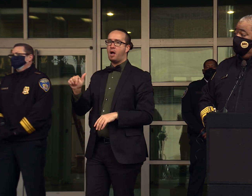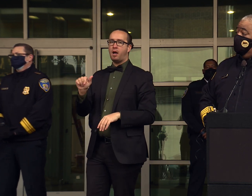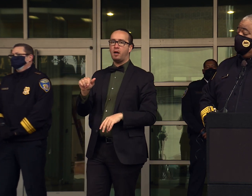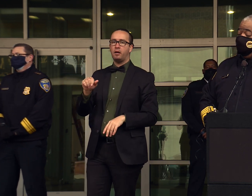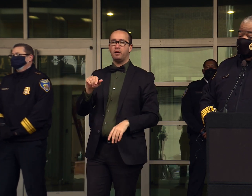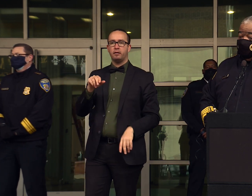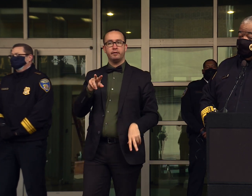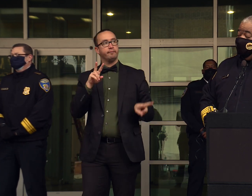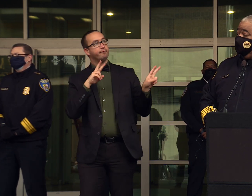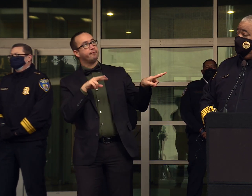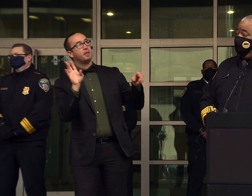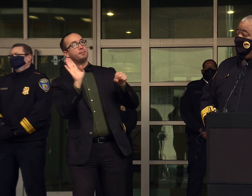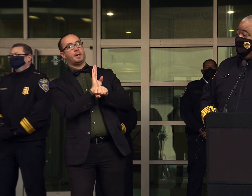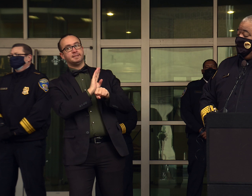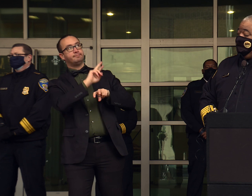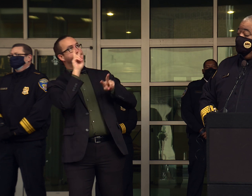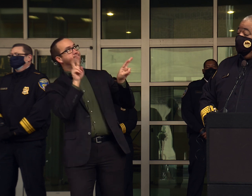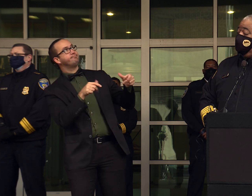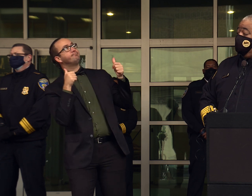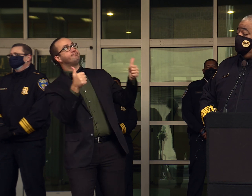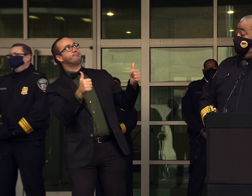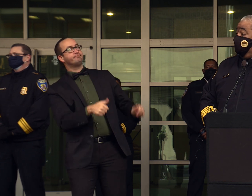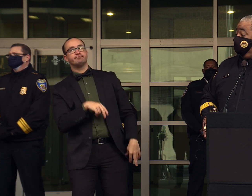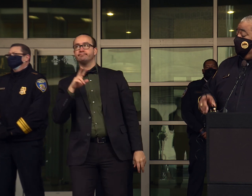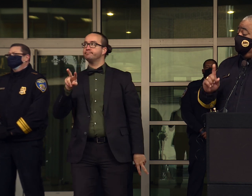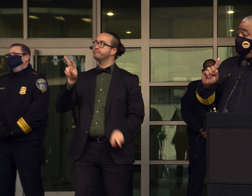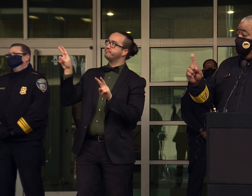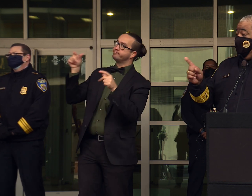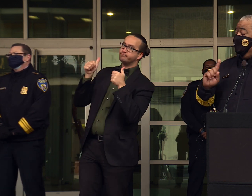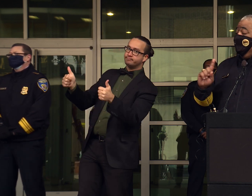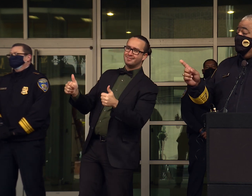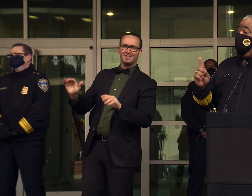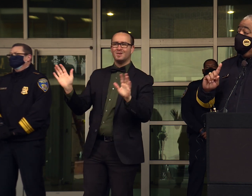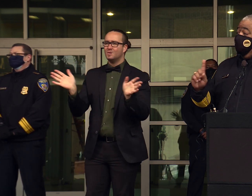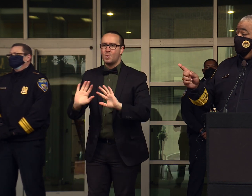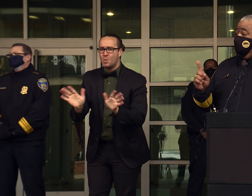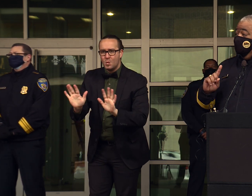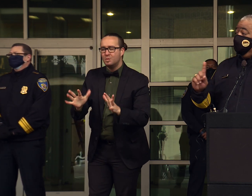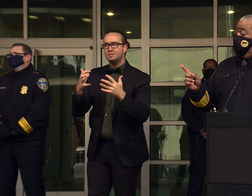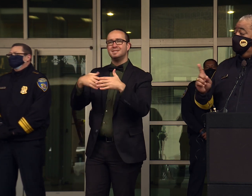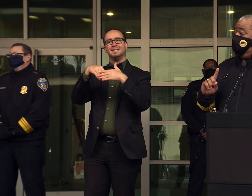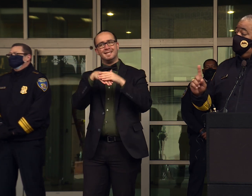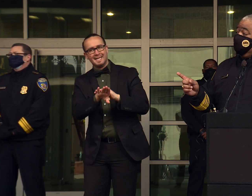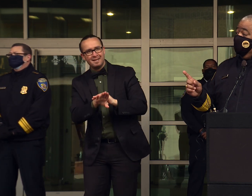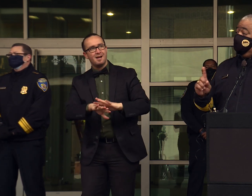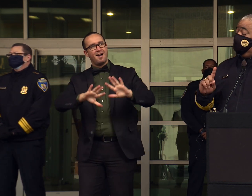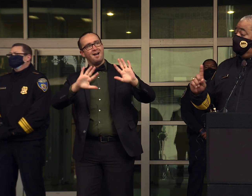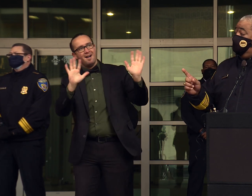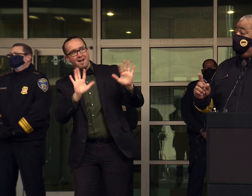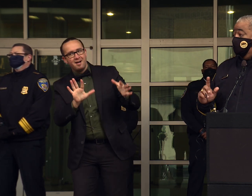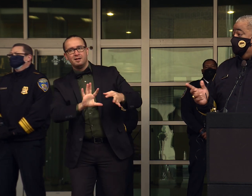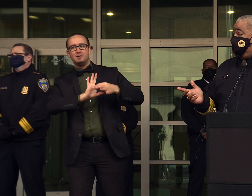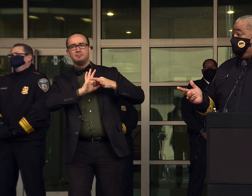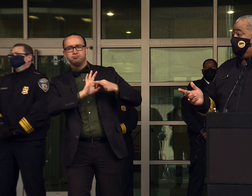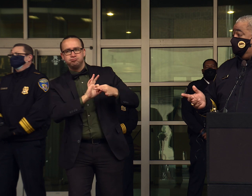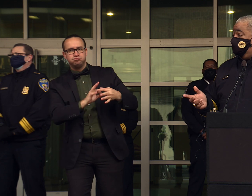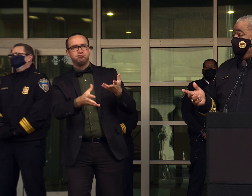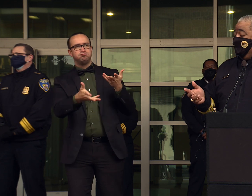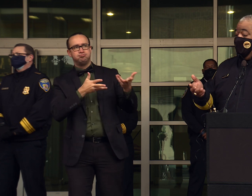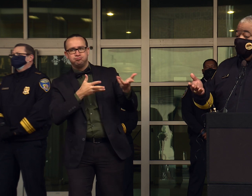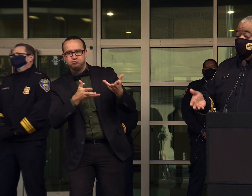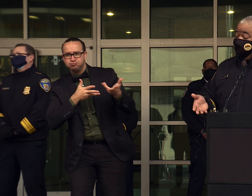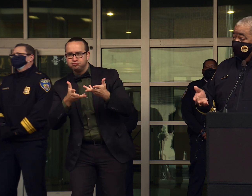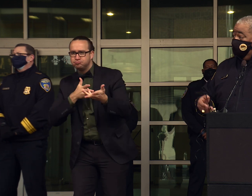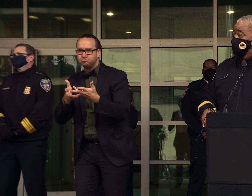with business owners and with residents to make sure we're building information so that we create a flow of communication to and from members of the